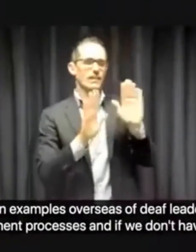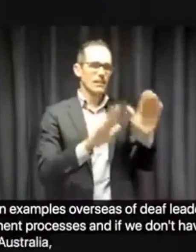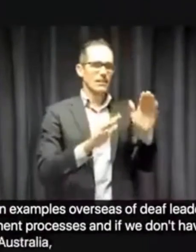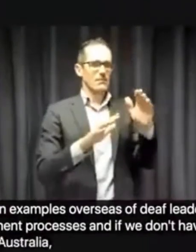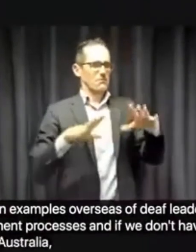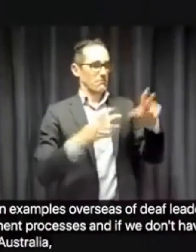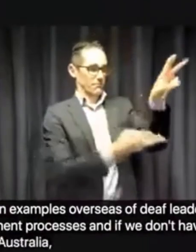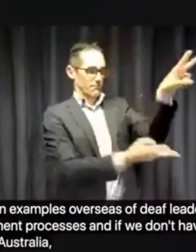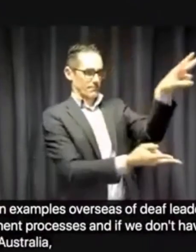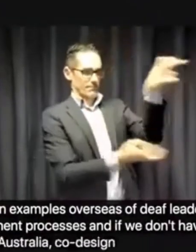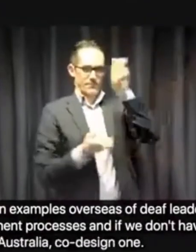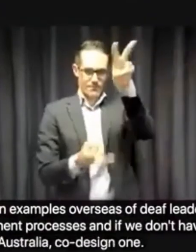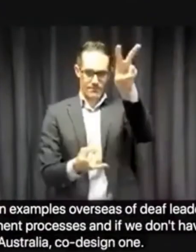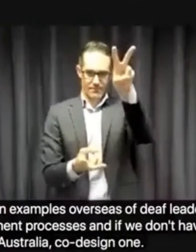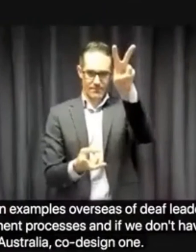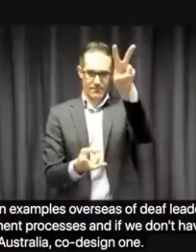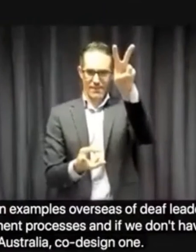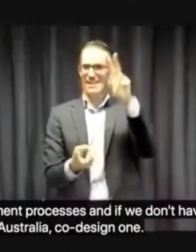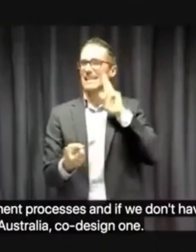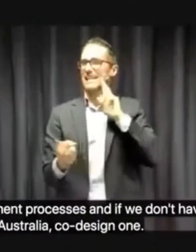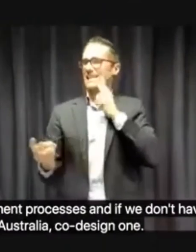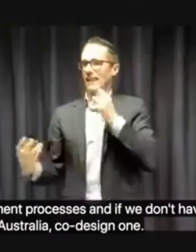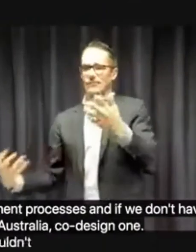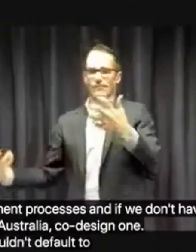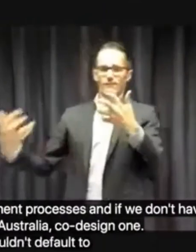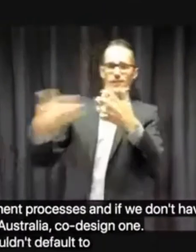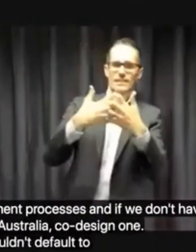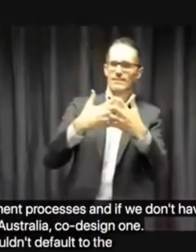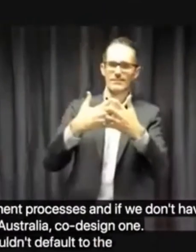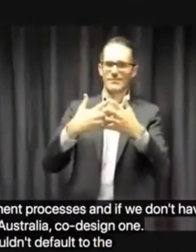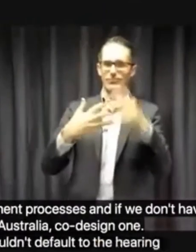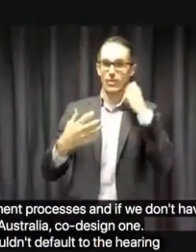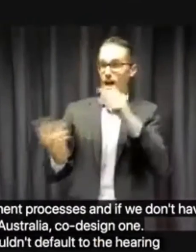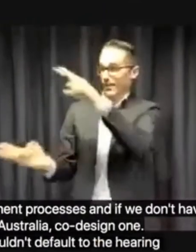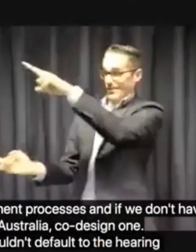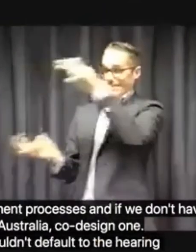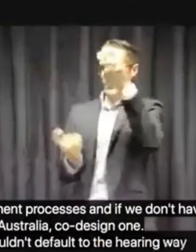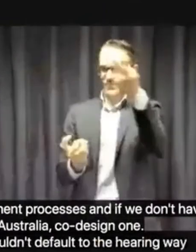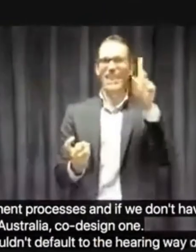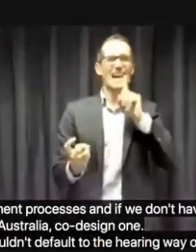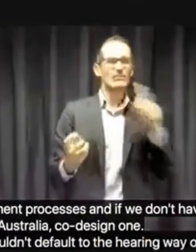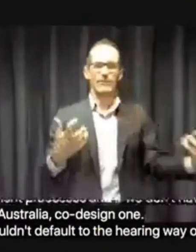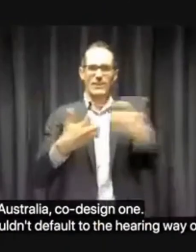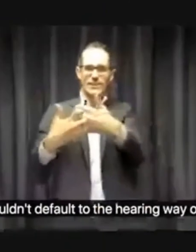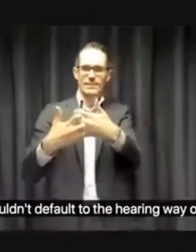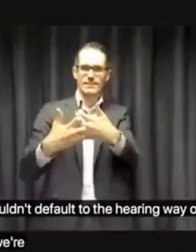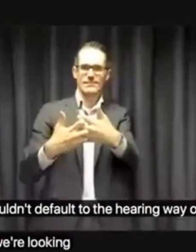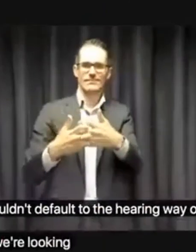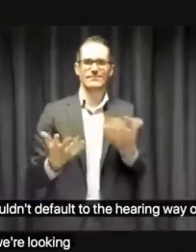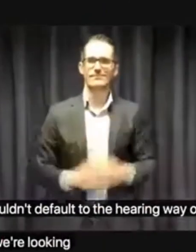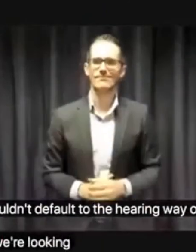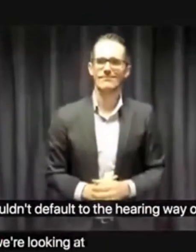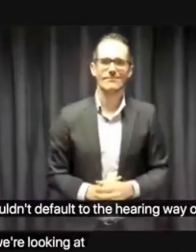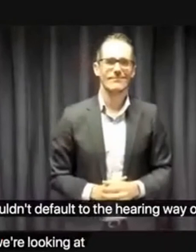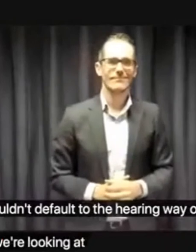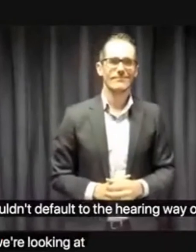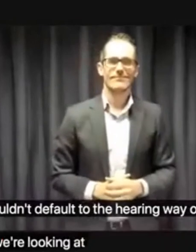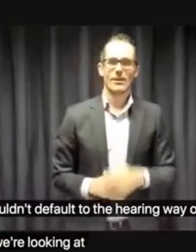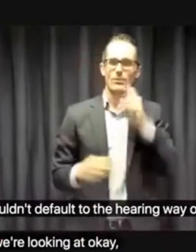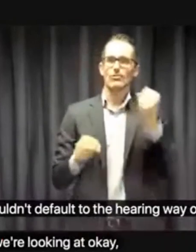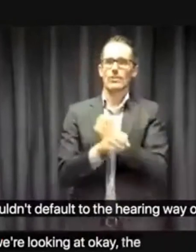evolve to the hearing way of doing things. We're looking at, okay, the deaf person has to be not trying to do it the deaf way, getting the hearing